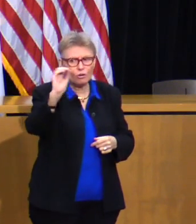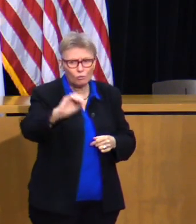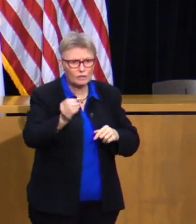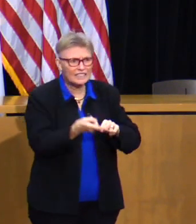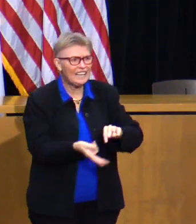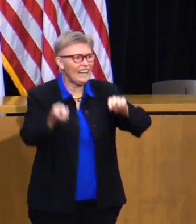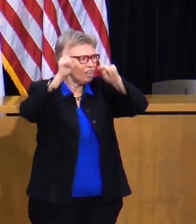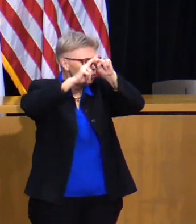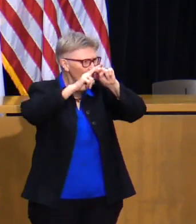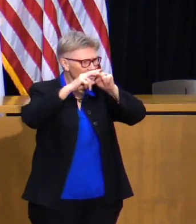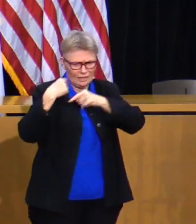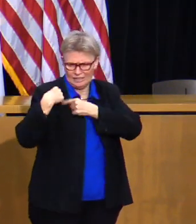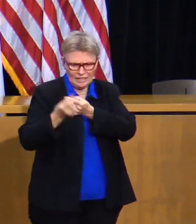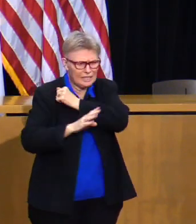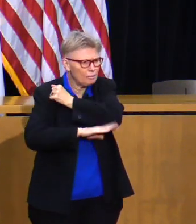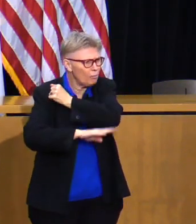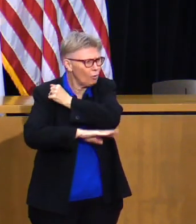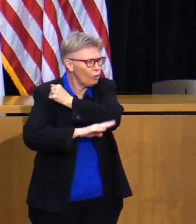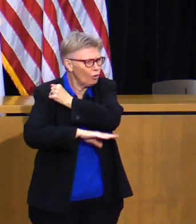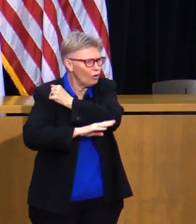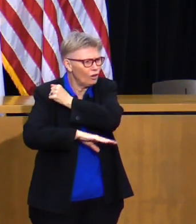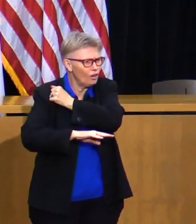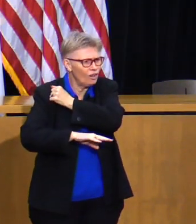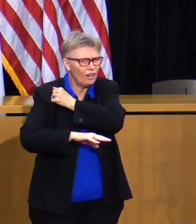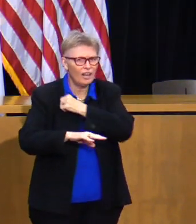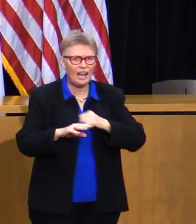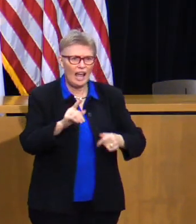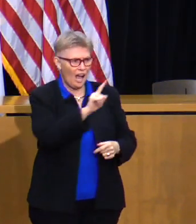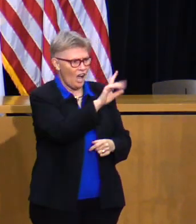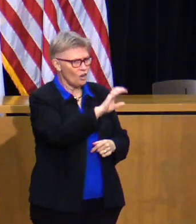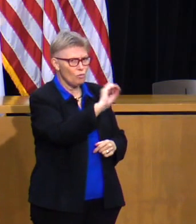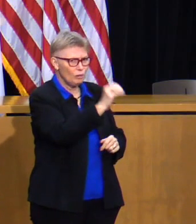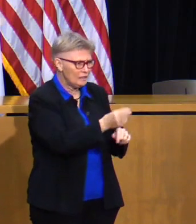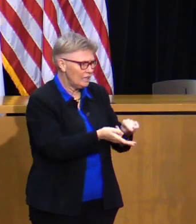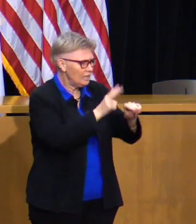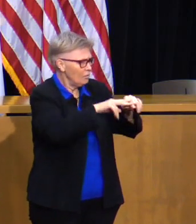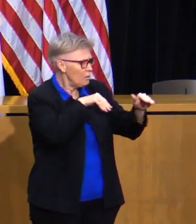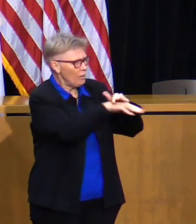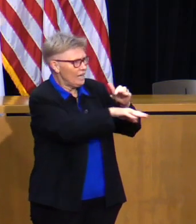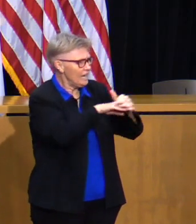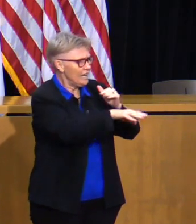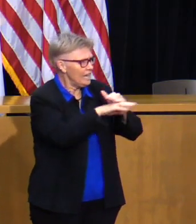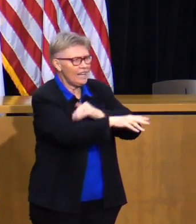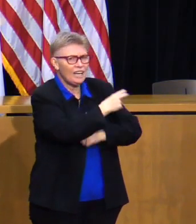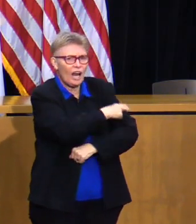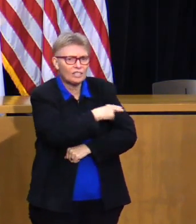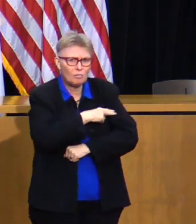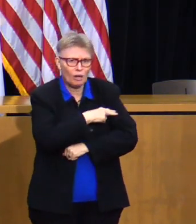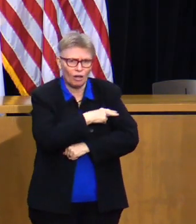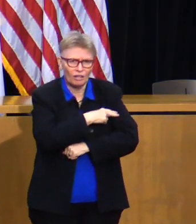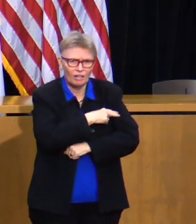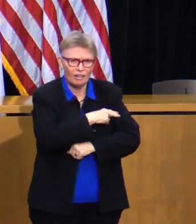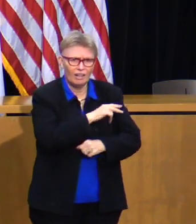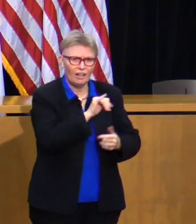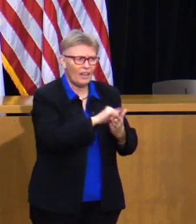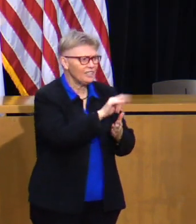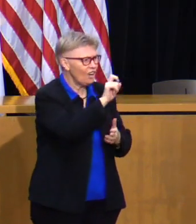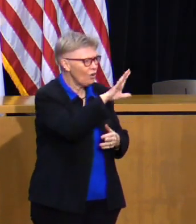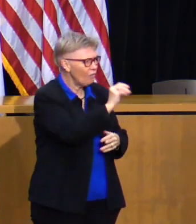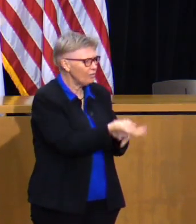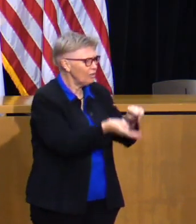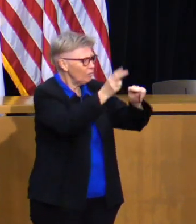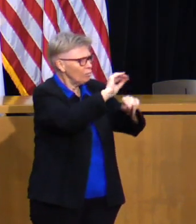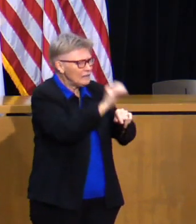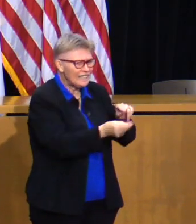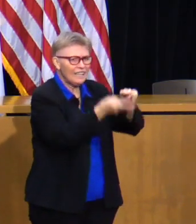Day, 150% increase in hospital census, daily hospital COVID census since Labor Day, and a lot